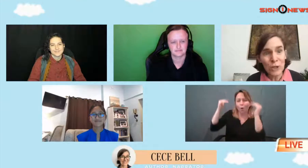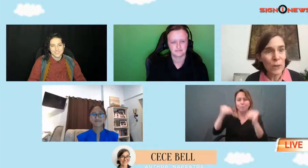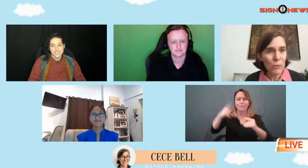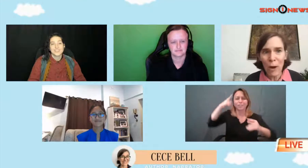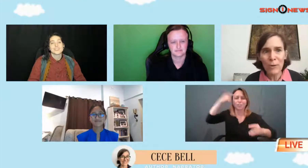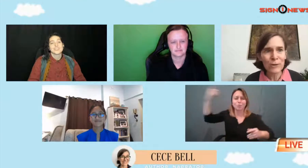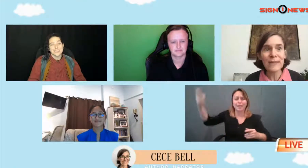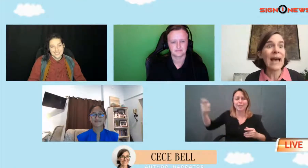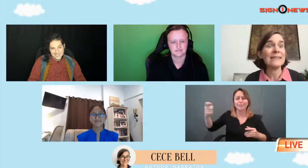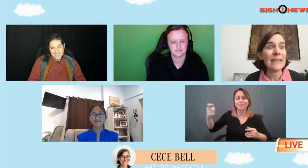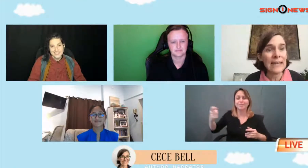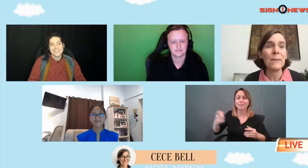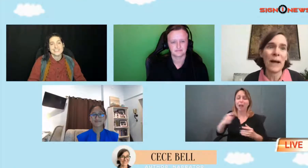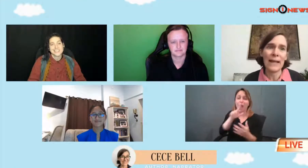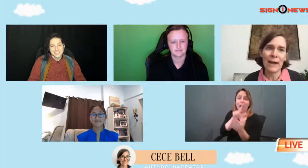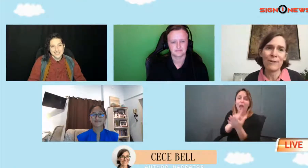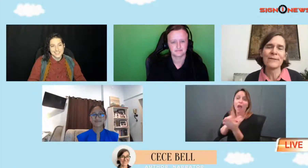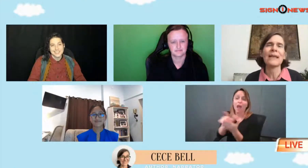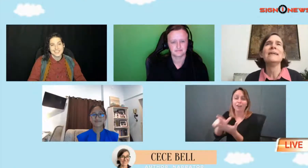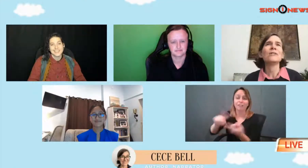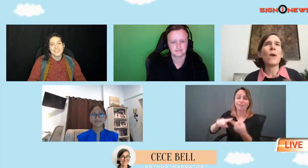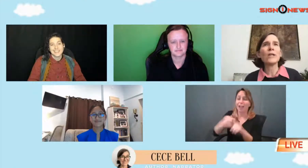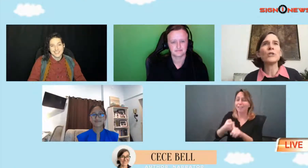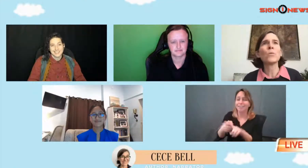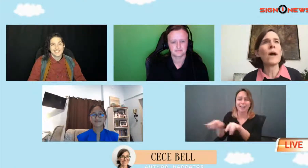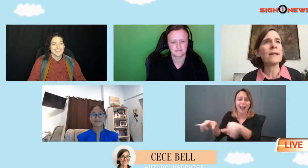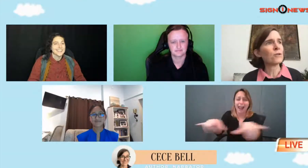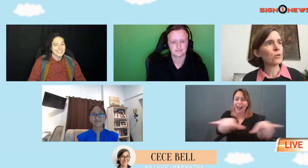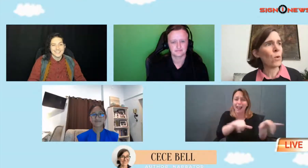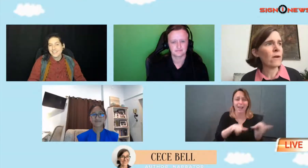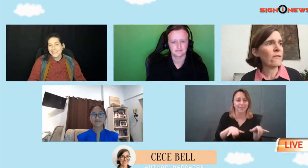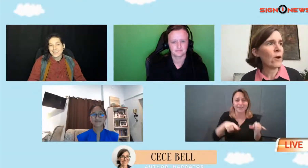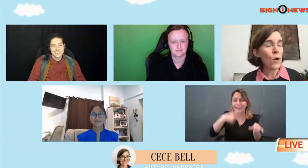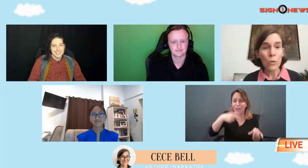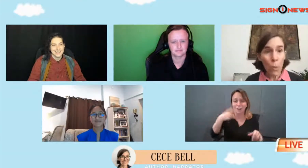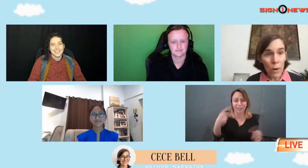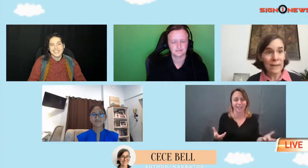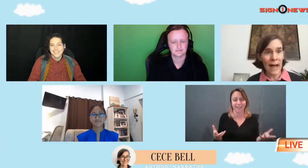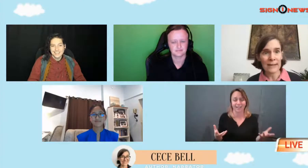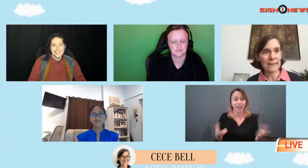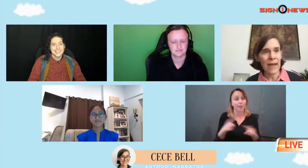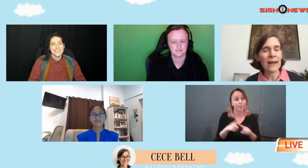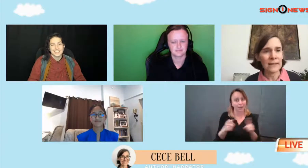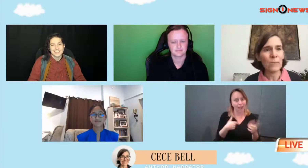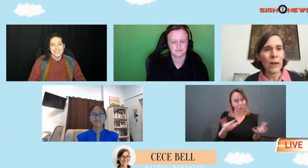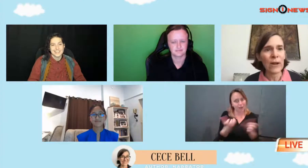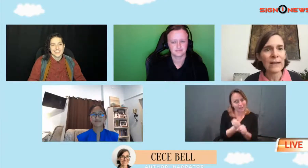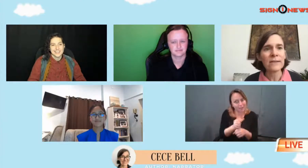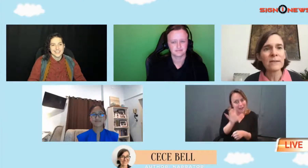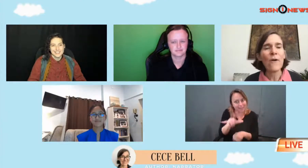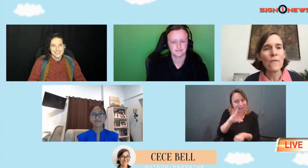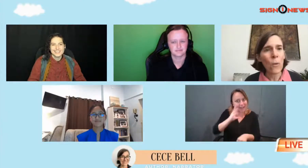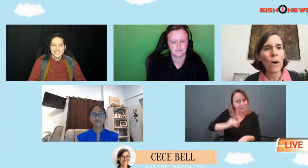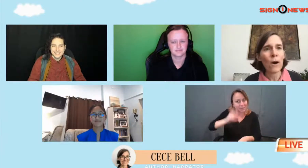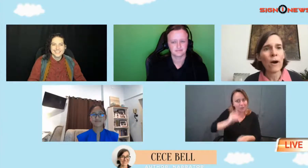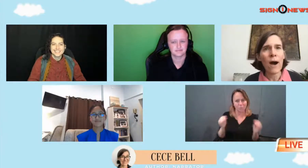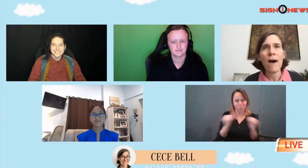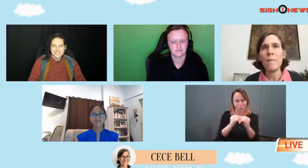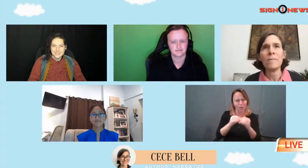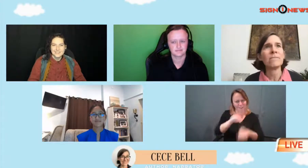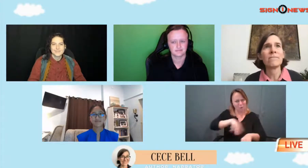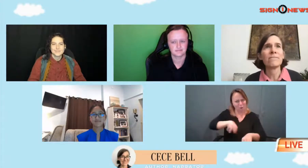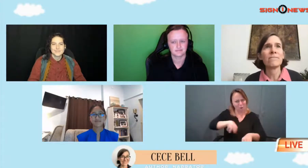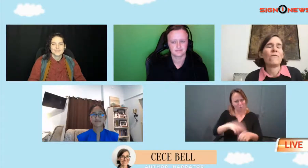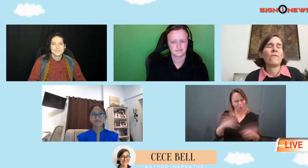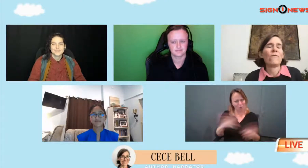and friendship troubles as anybody else. But I just wanted to sort of normalize that experience for